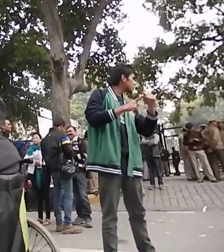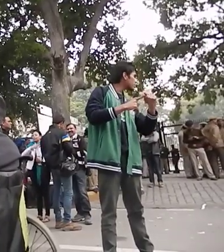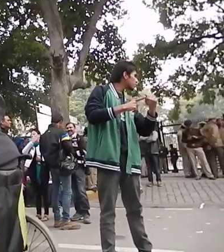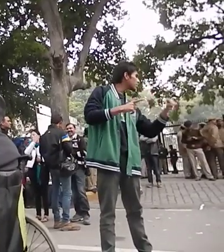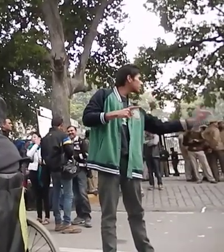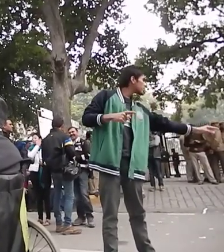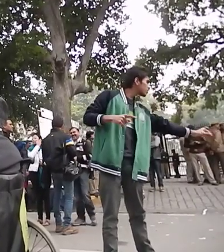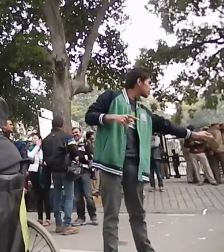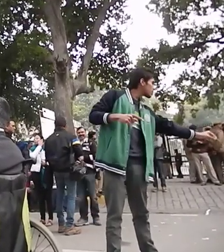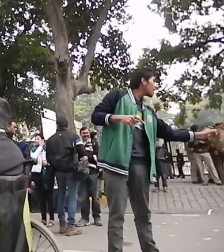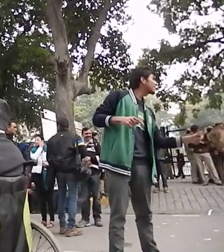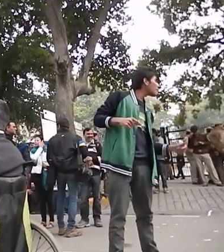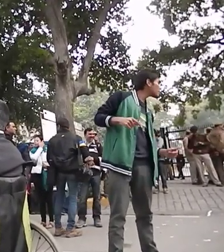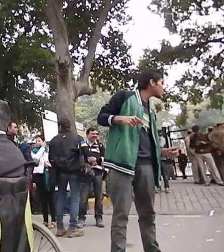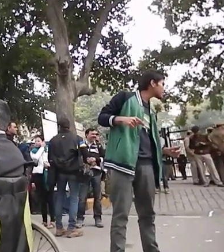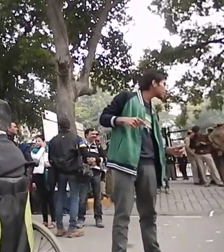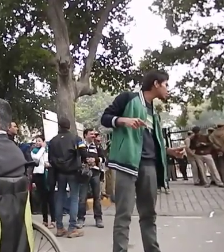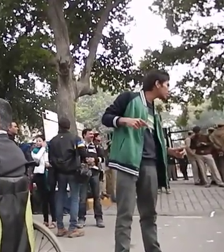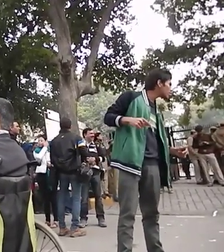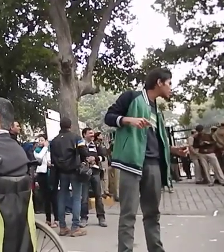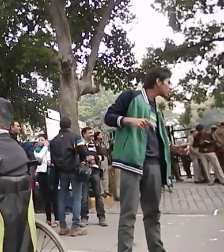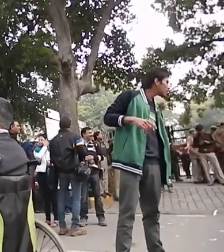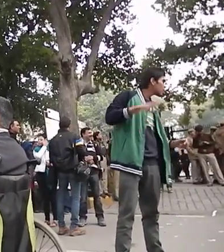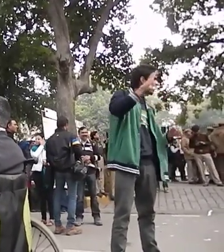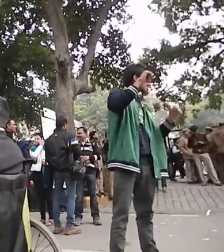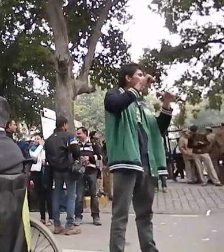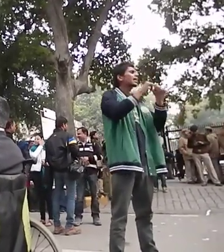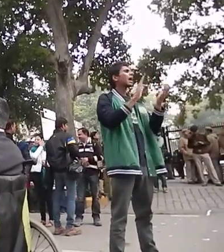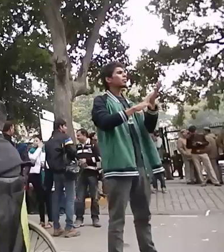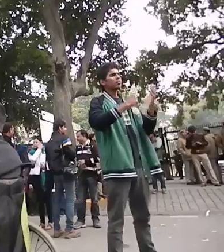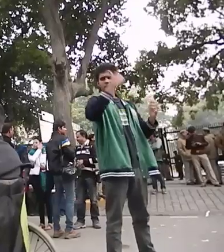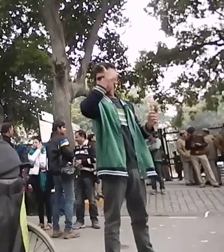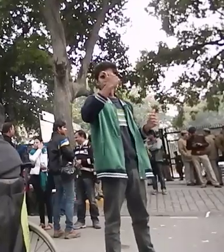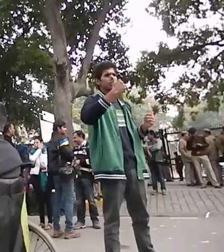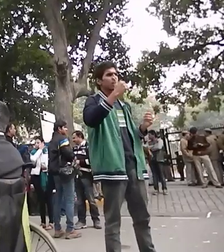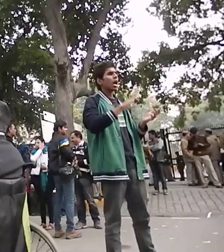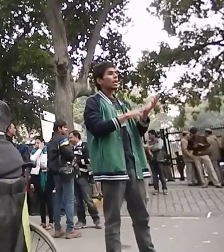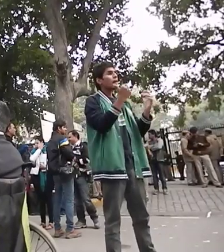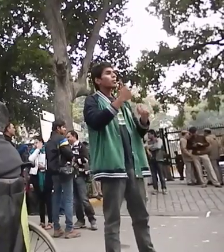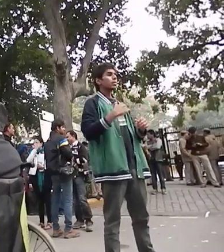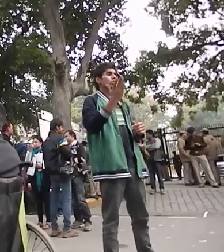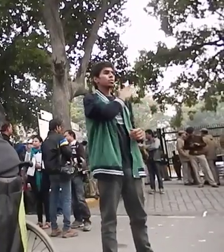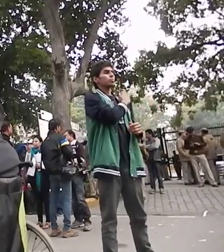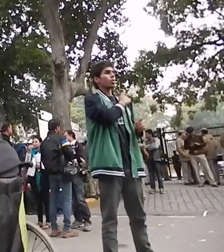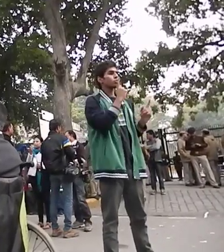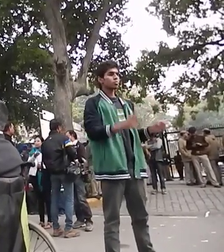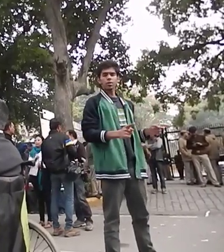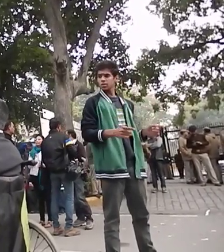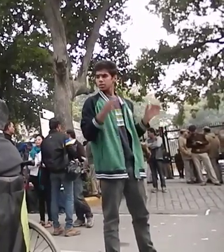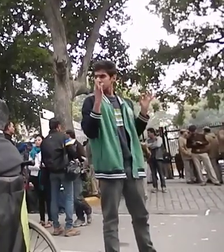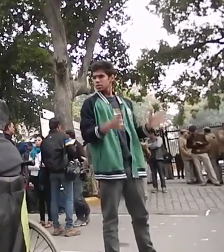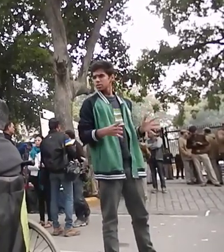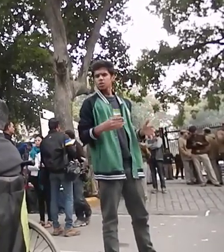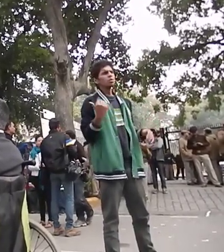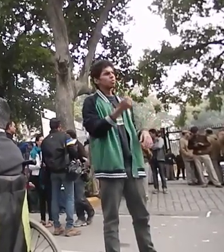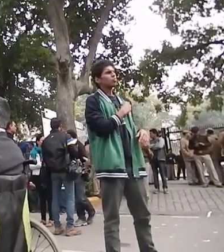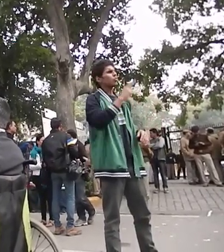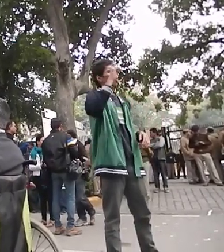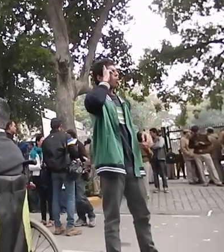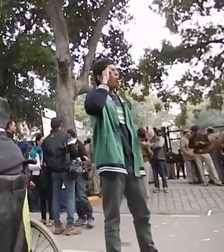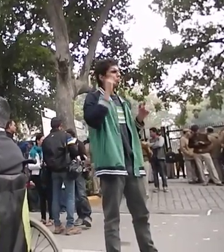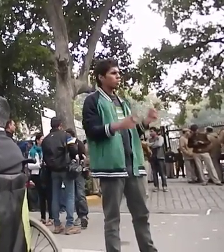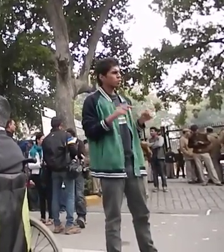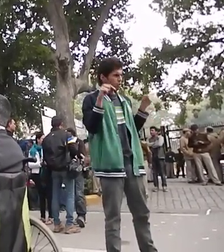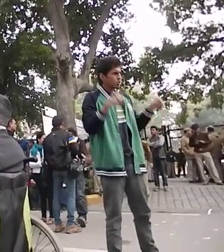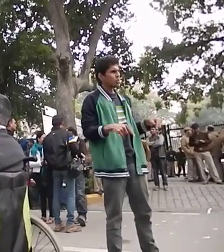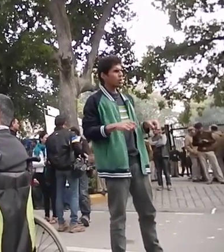it. So now the file has gone to the cabinet secretary, so the cabinet secretary, and we are hoping that by doing what we are doing, we'll be able to gain his